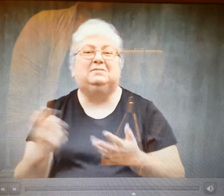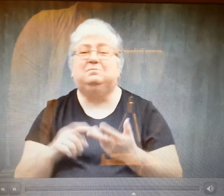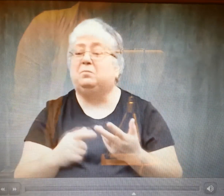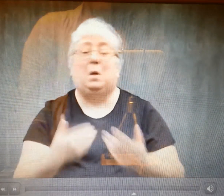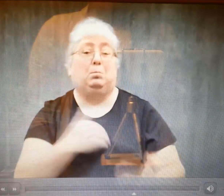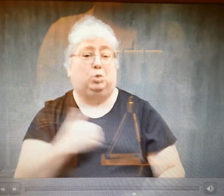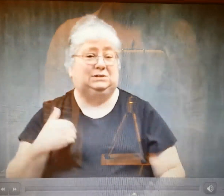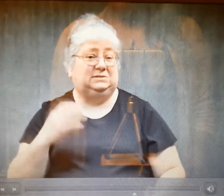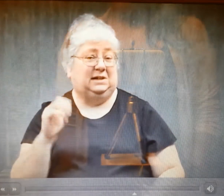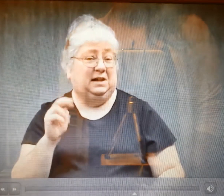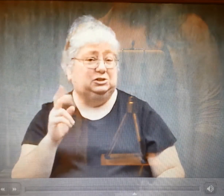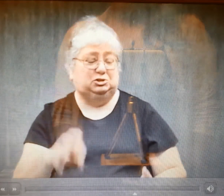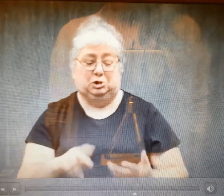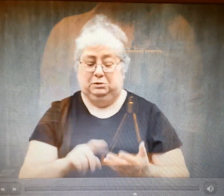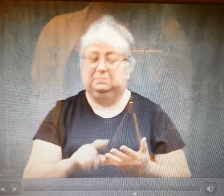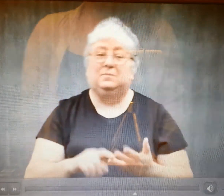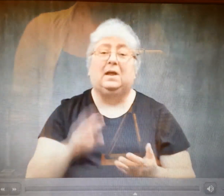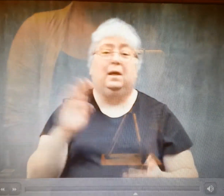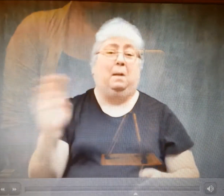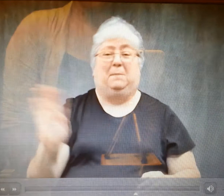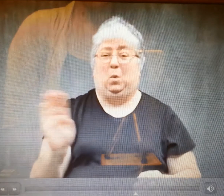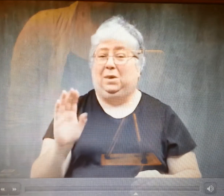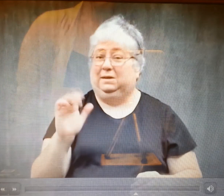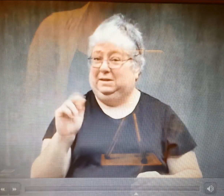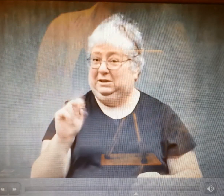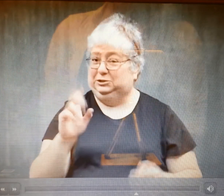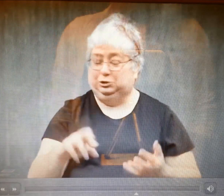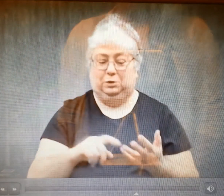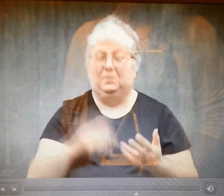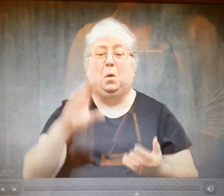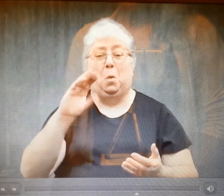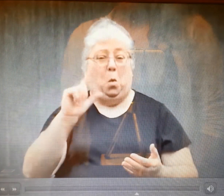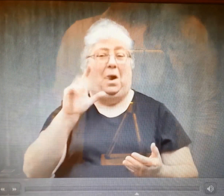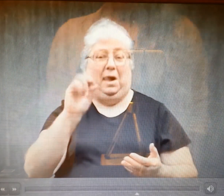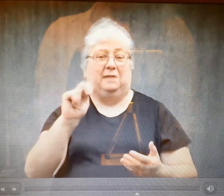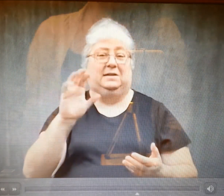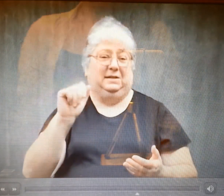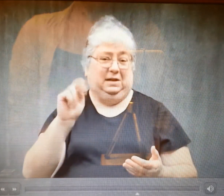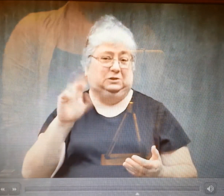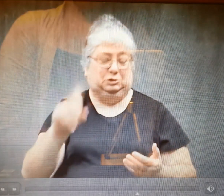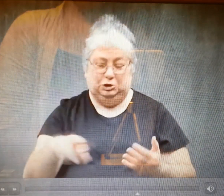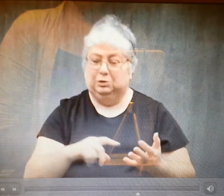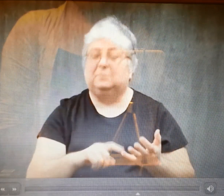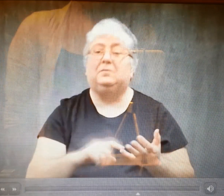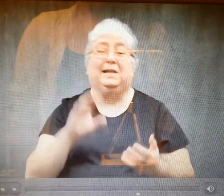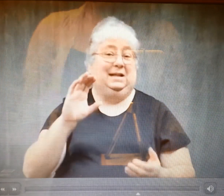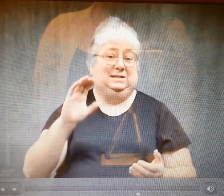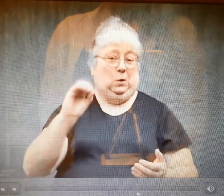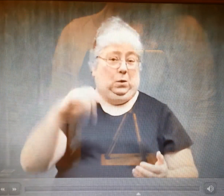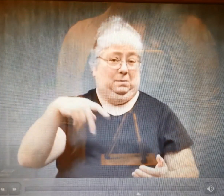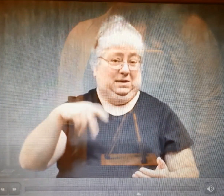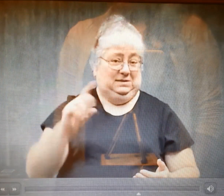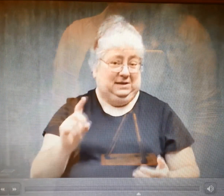And there have been a lot of reported cases where dogs had actually detected sicknesses in their owners as well.